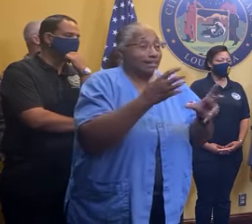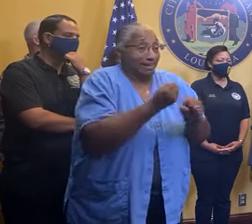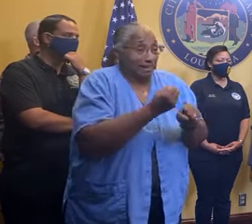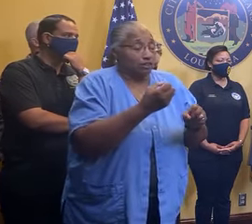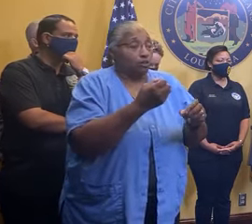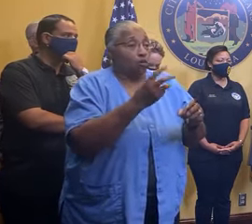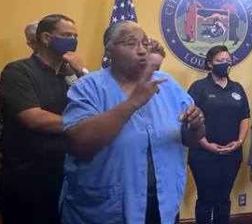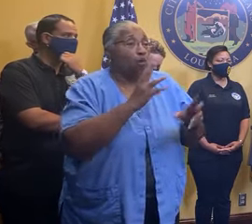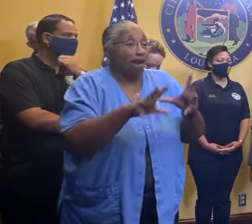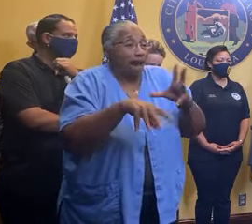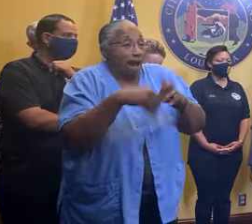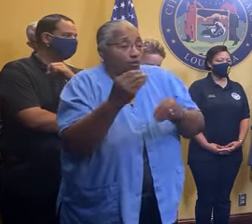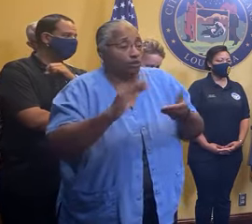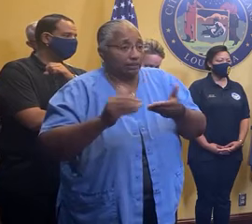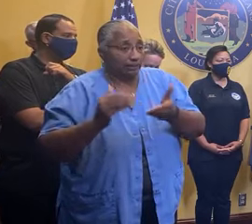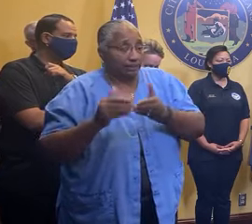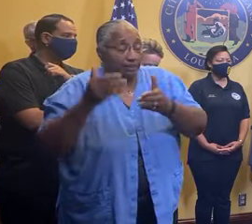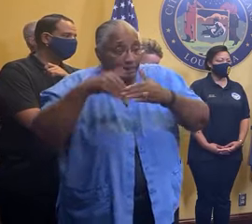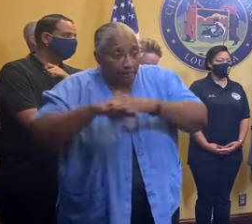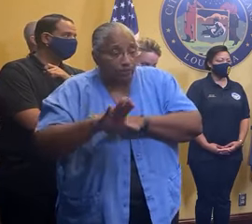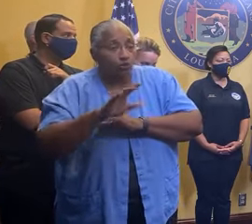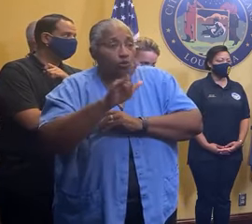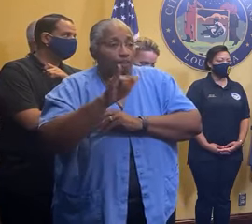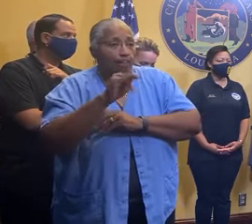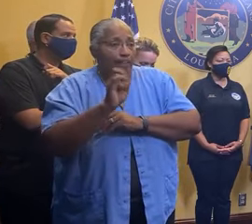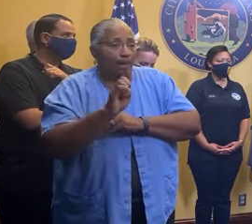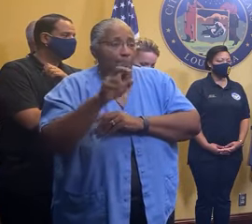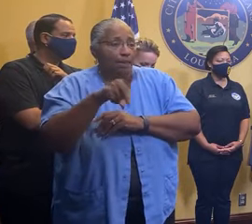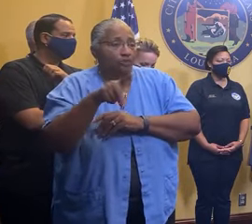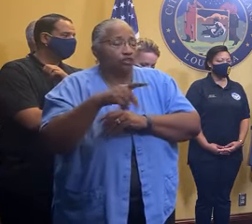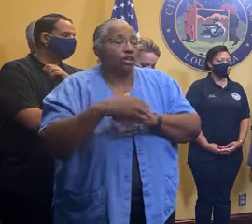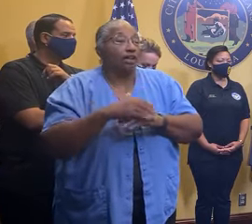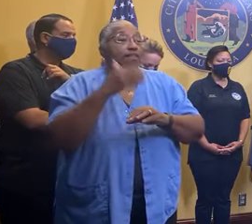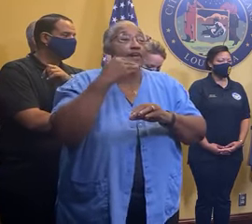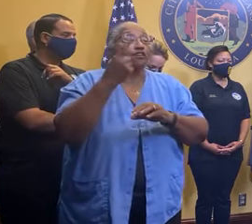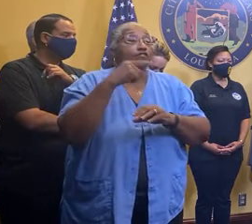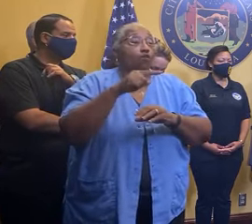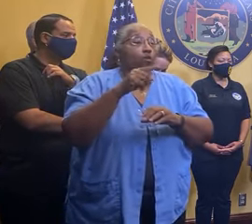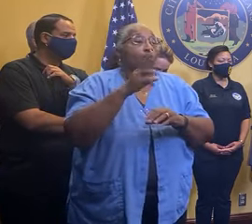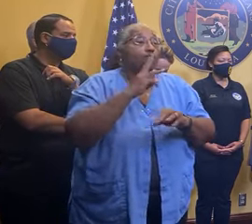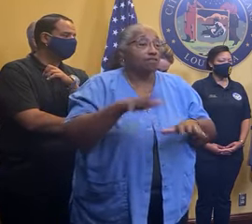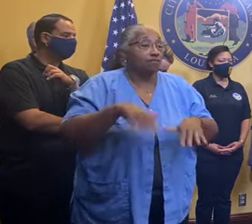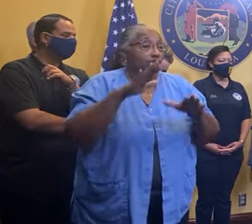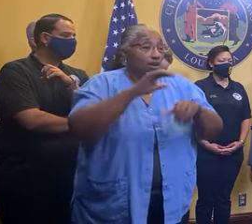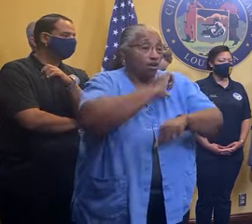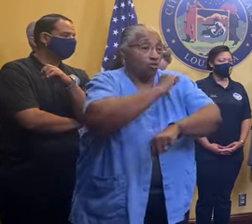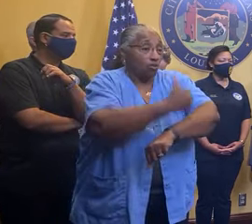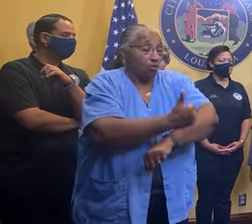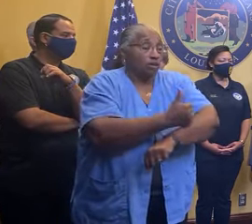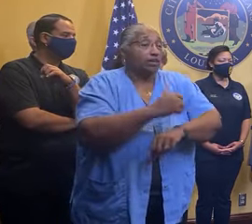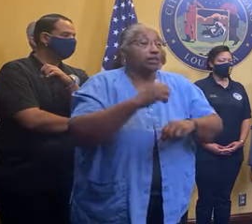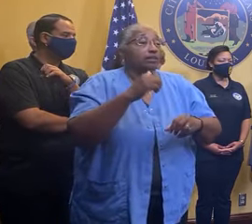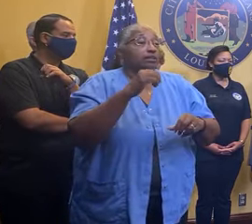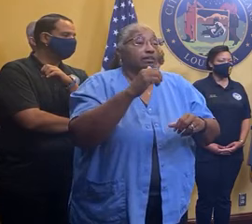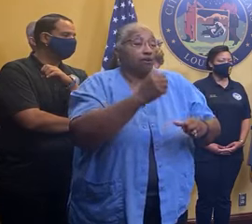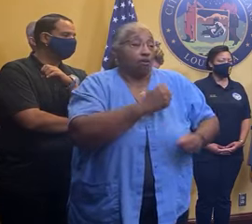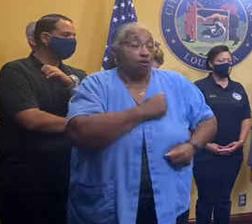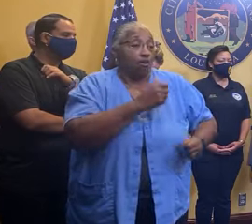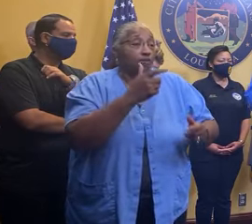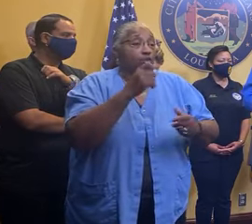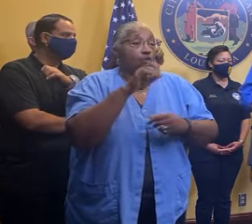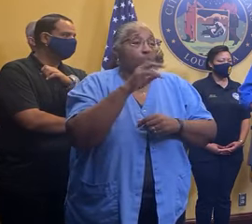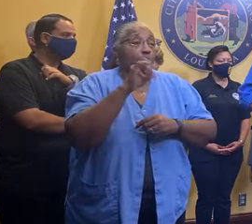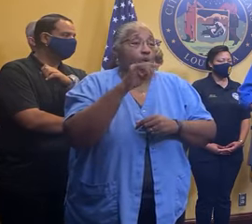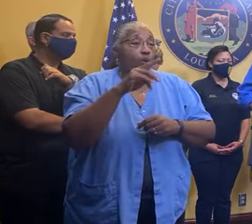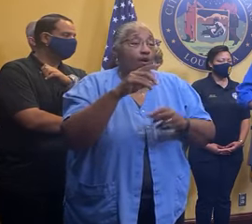are active and moving. Again, thank you so much to the folks of the flood authorities, the United States Army Corps of Engineers. We have great confidence in